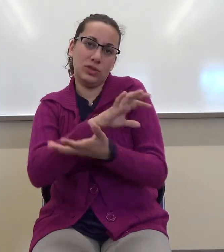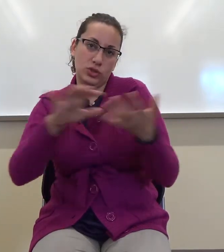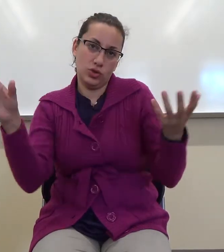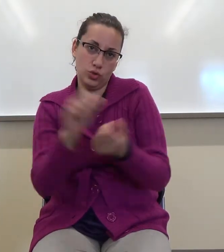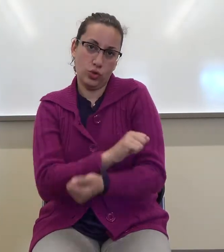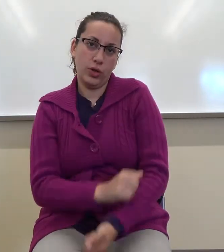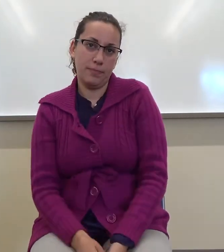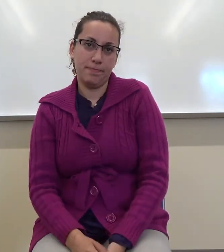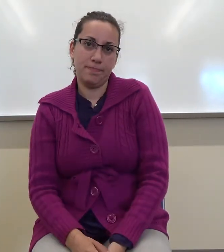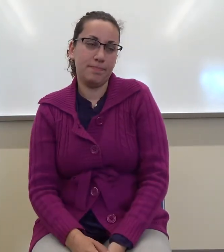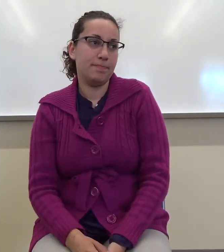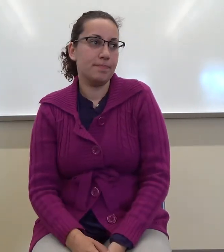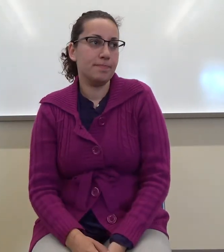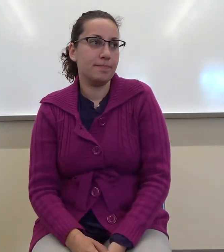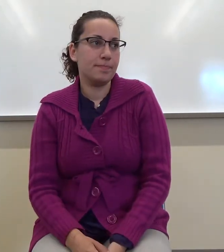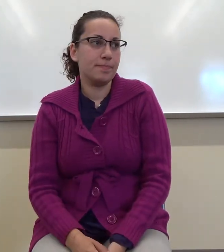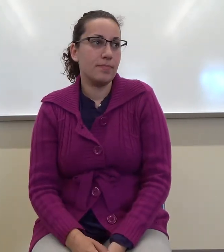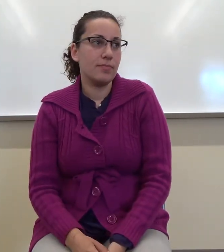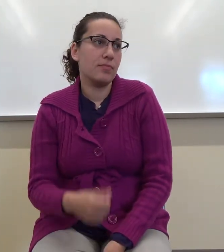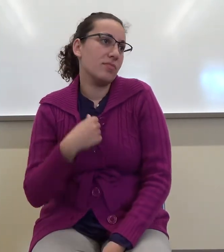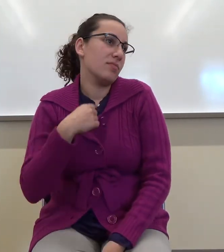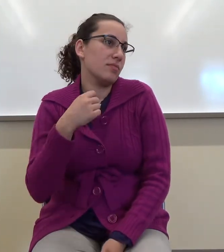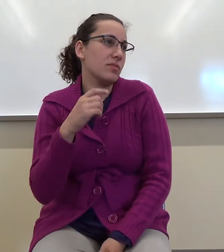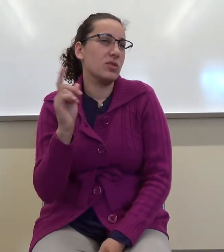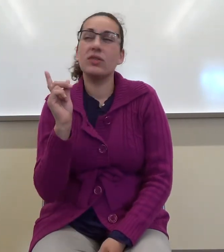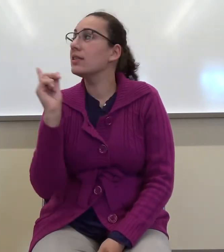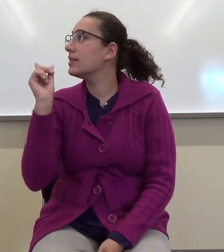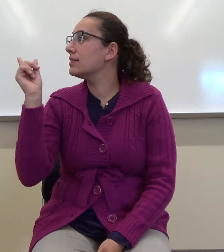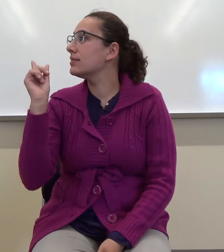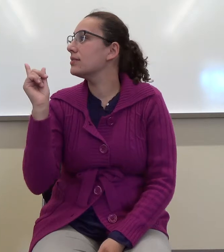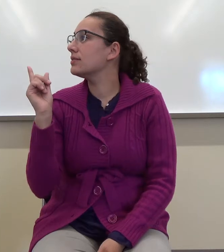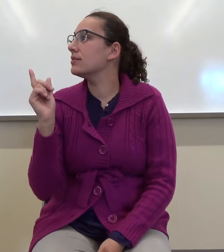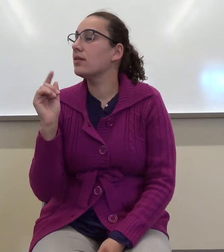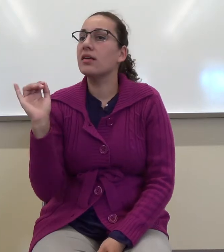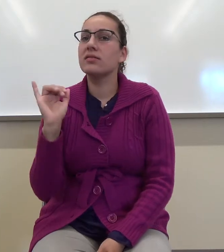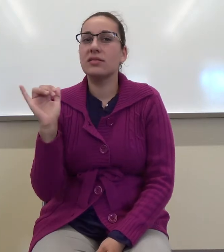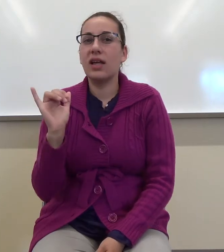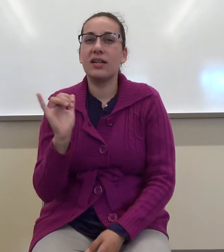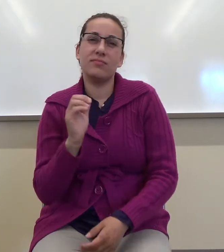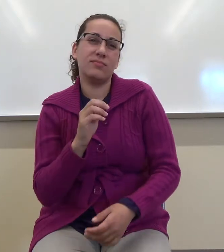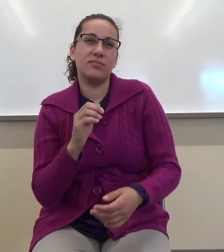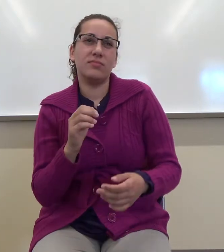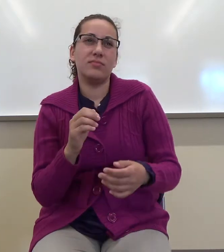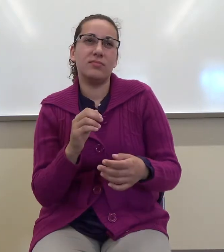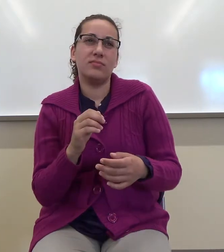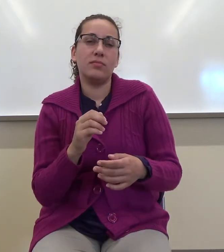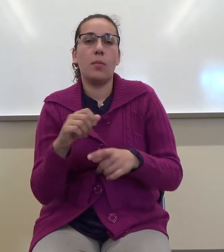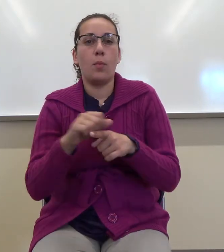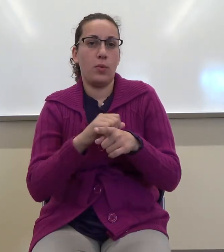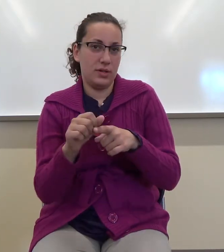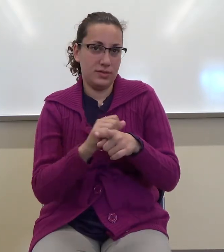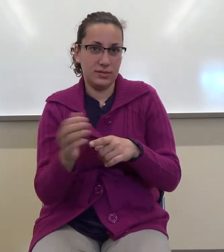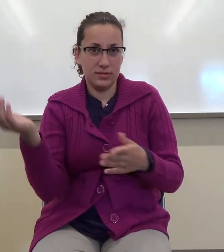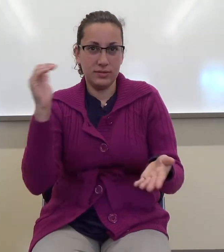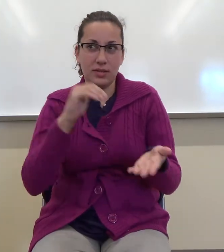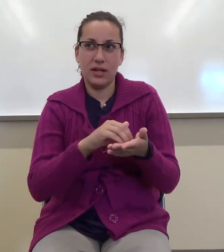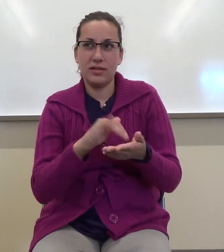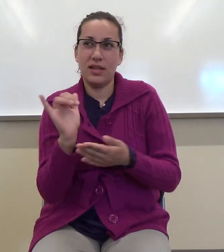and this is a kind of a reinforcement for people who are still not really sure, the people where I'm